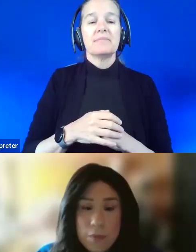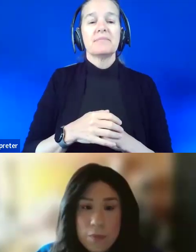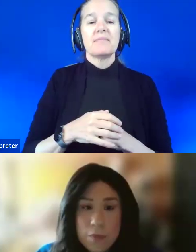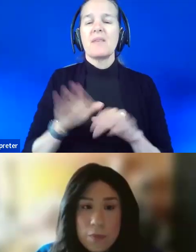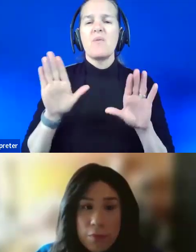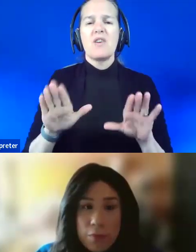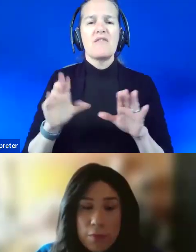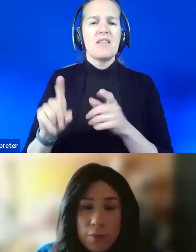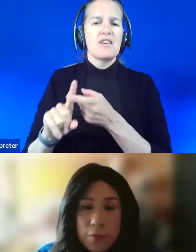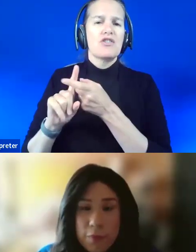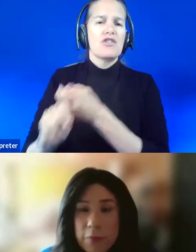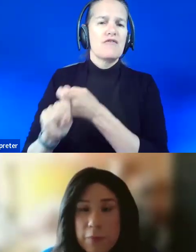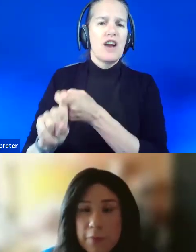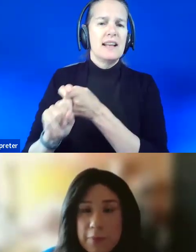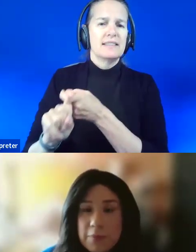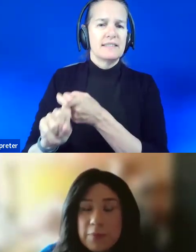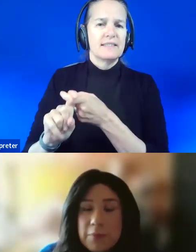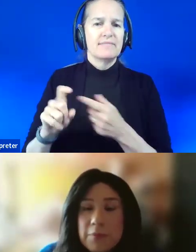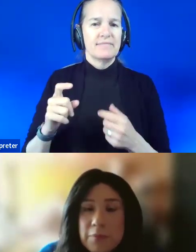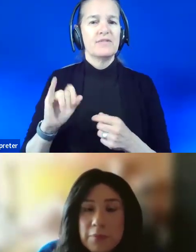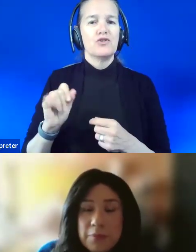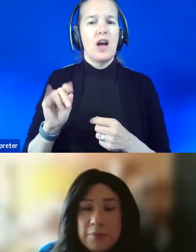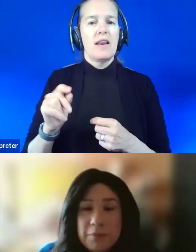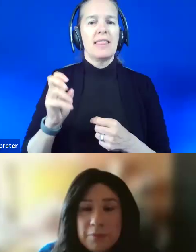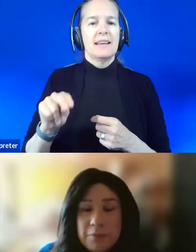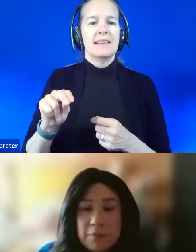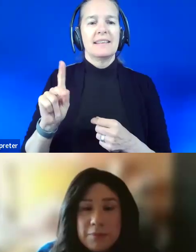wonderful and good friend over the years of mine, Jonathan